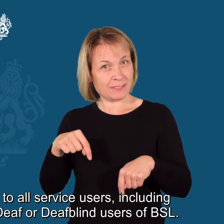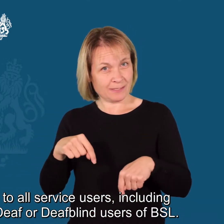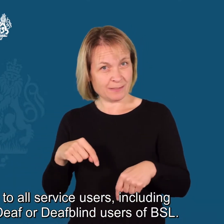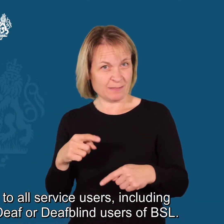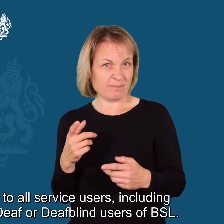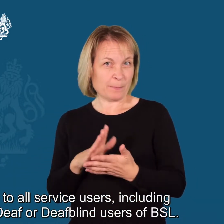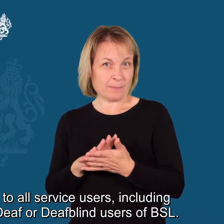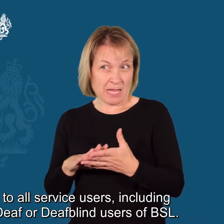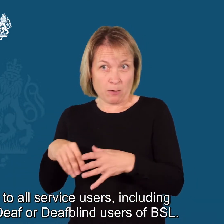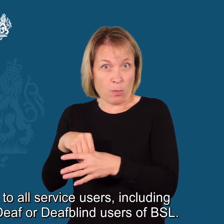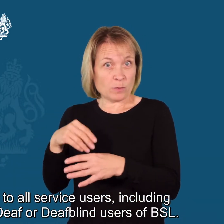BSL.